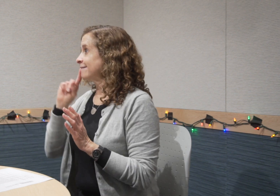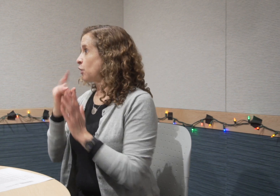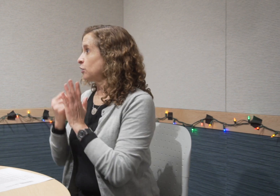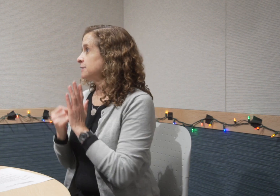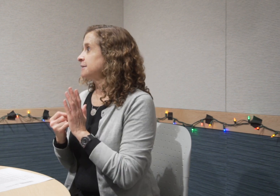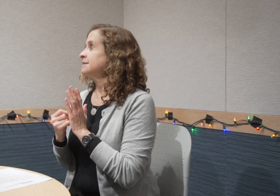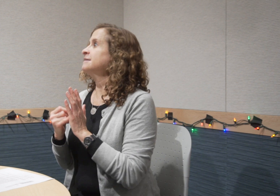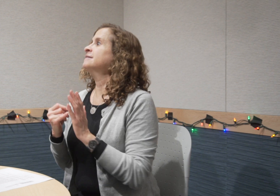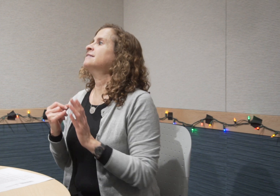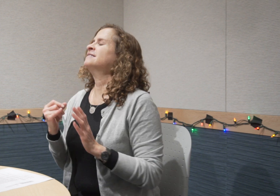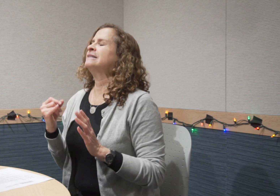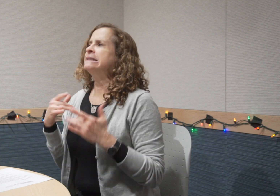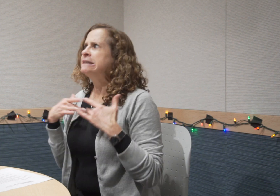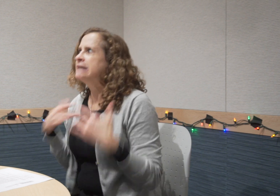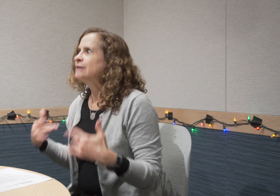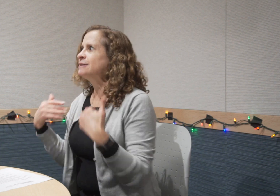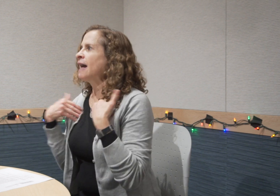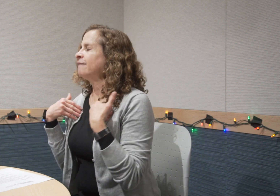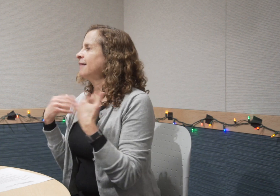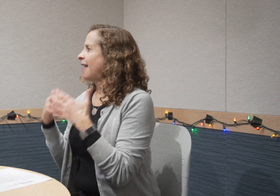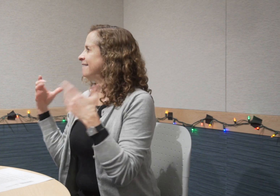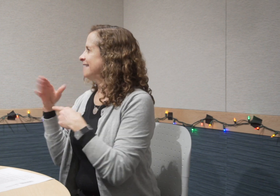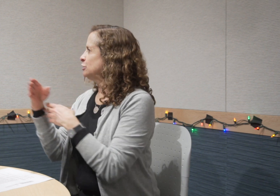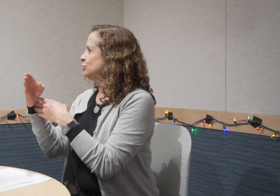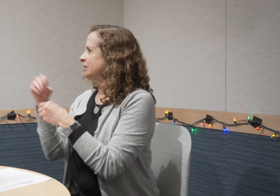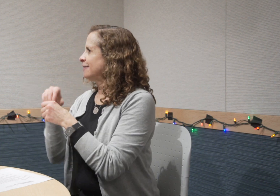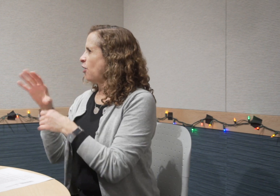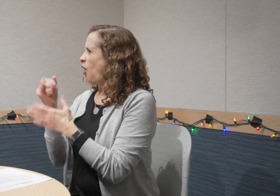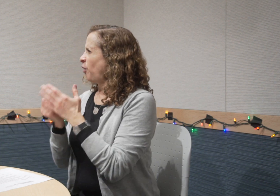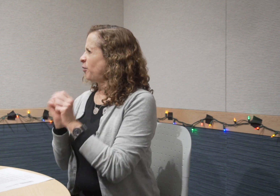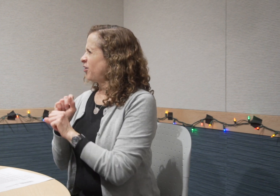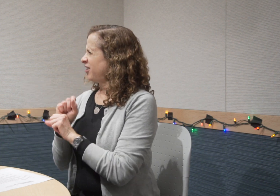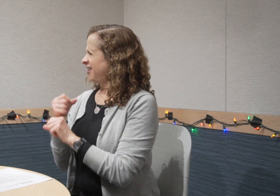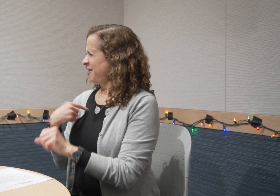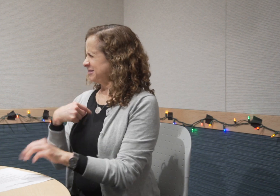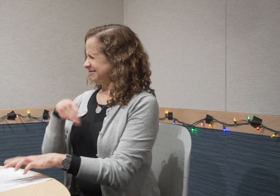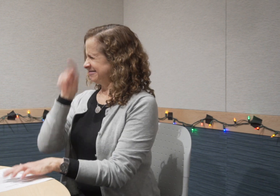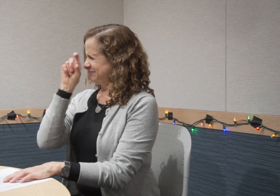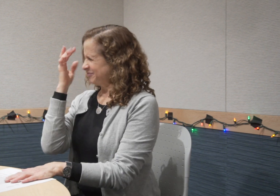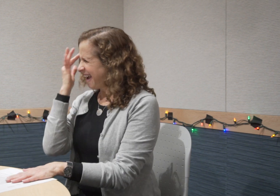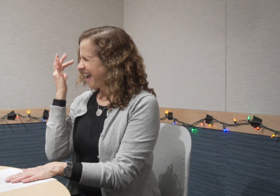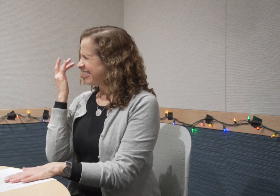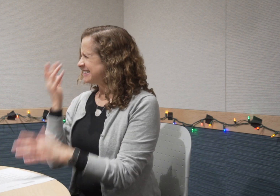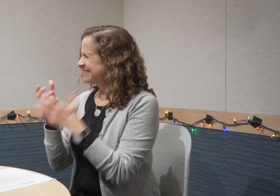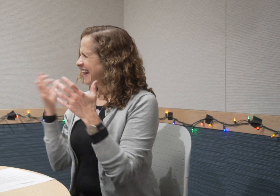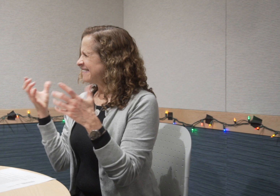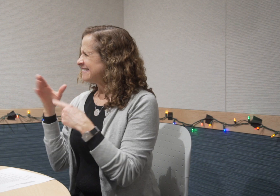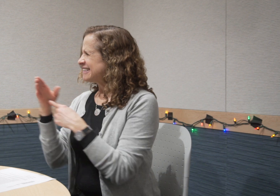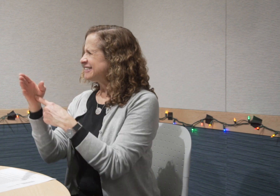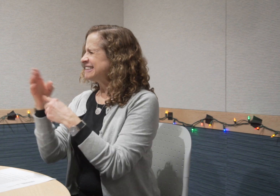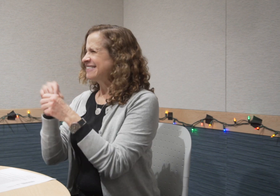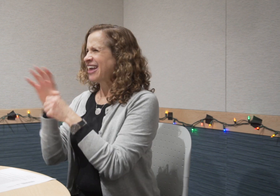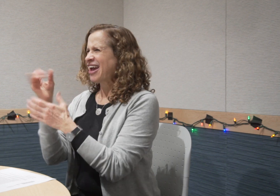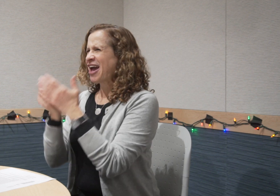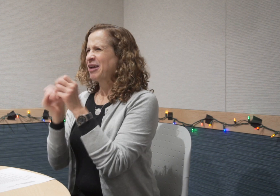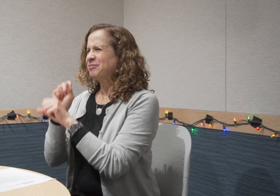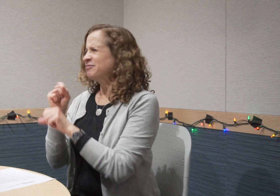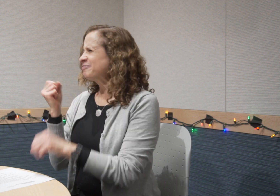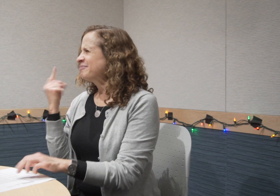like one Russian deaf artist has a lot of fish in his artwork. And I was like, what is all this